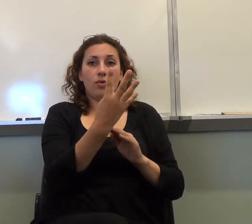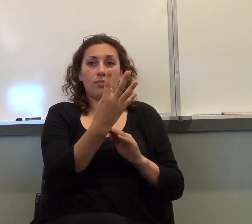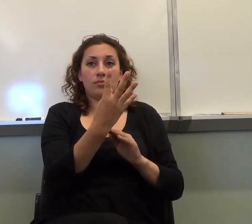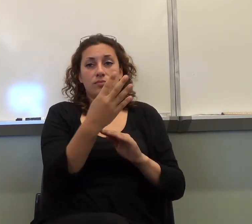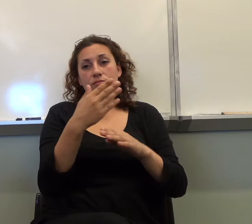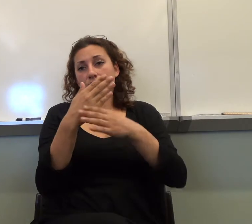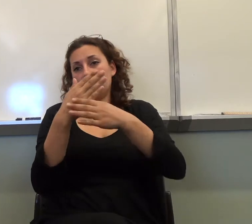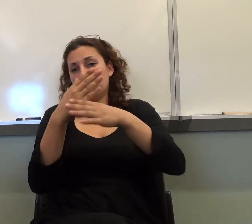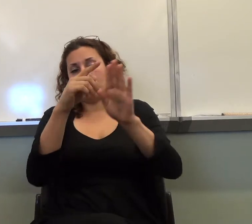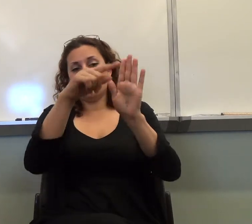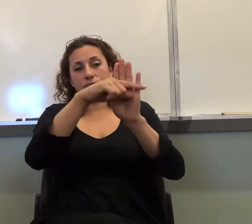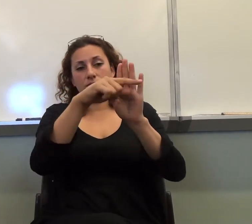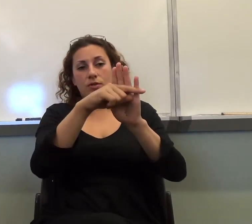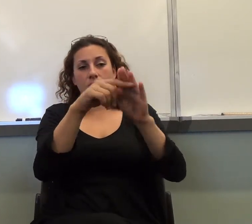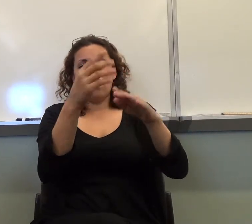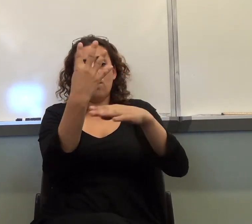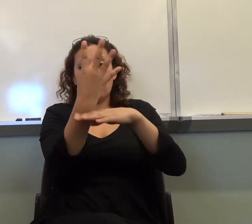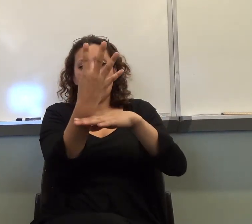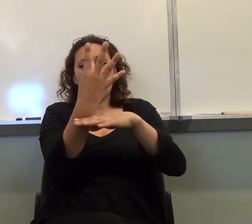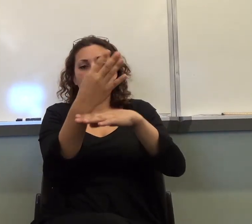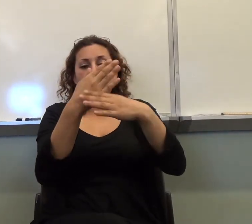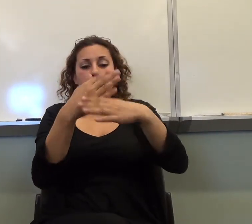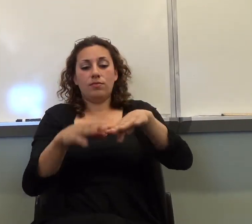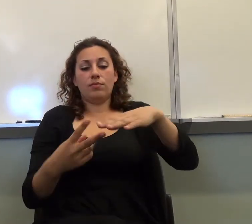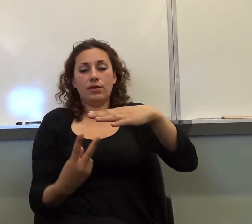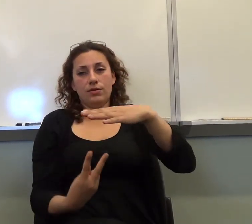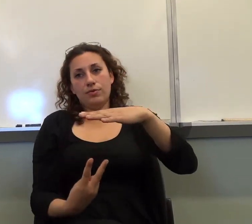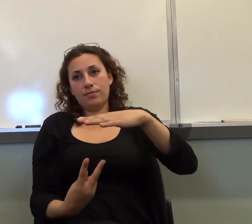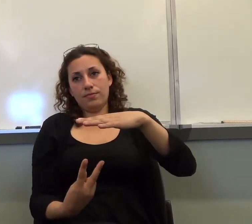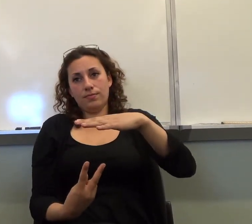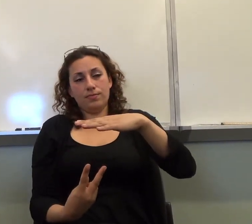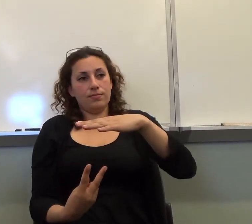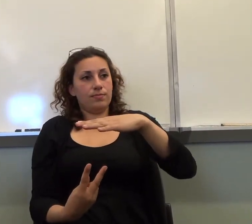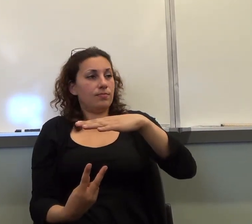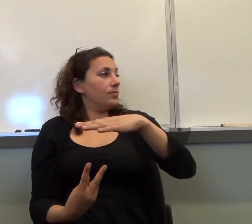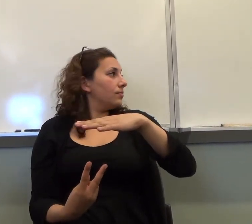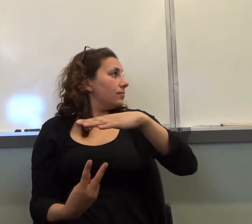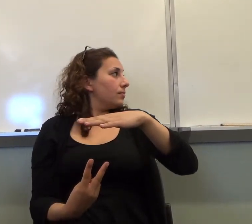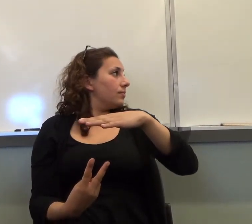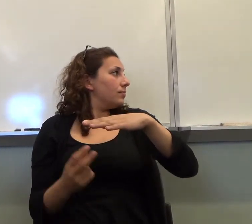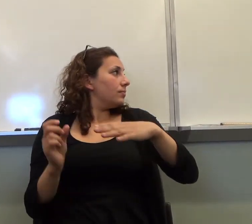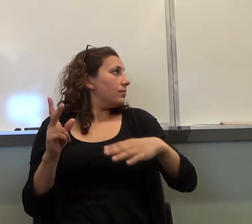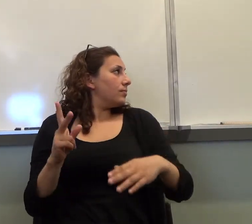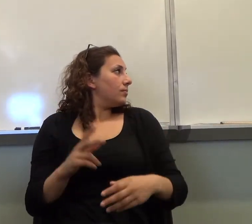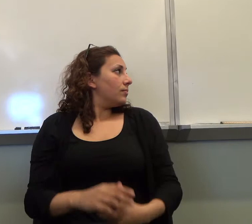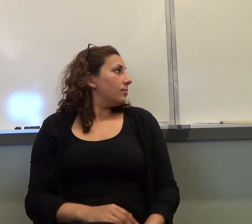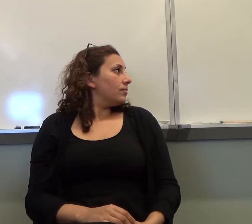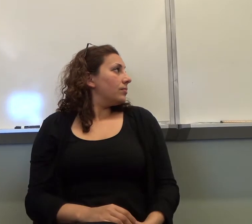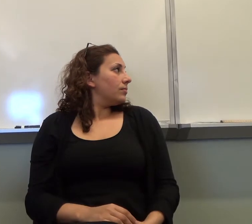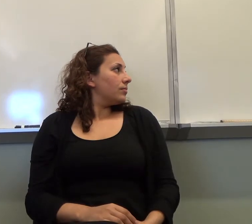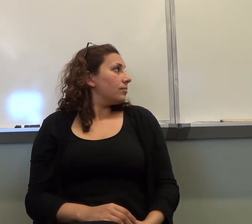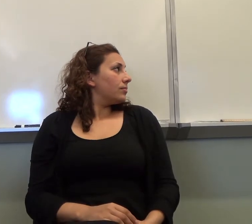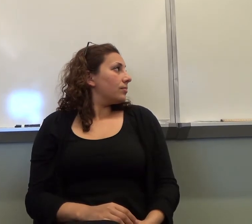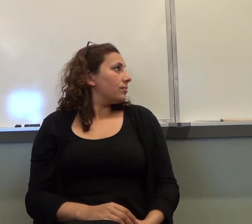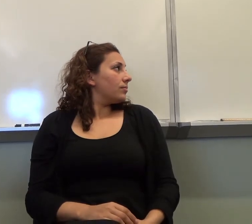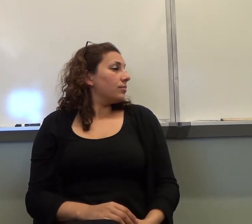by a 2. Okay, far as we're concerned, we only deal with the second